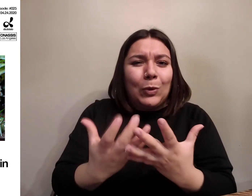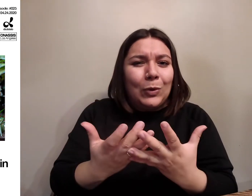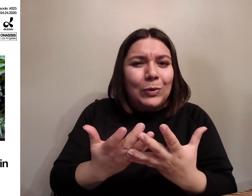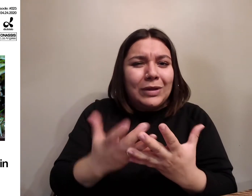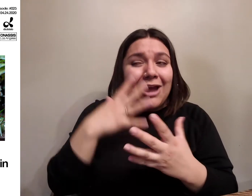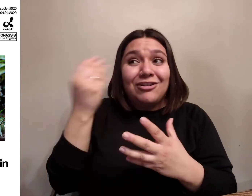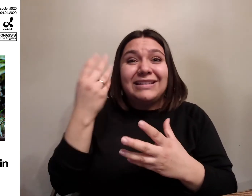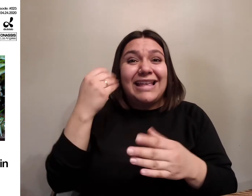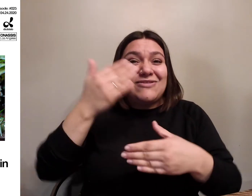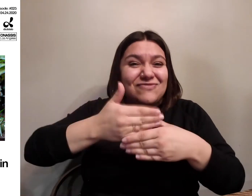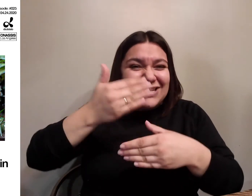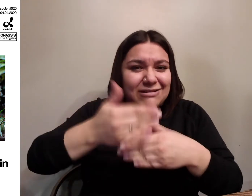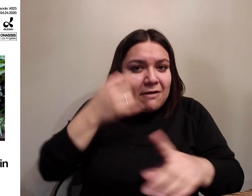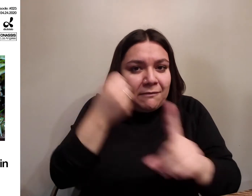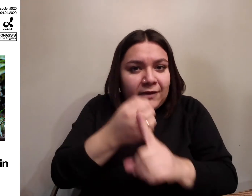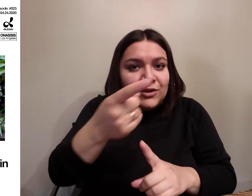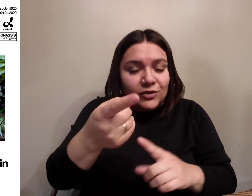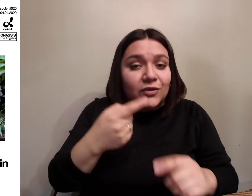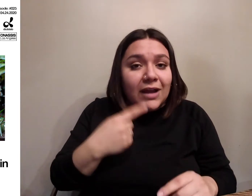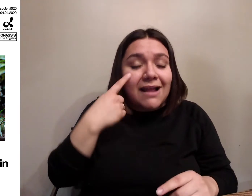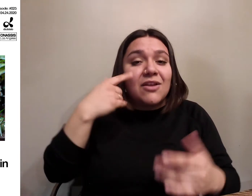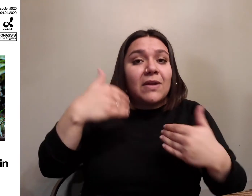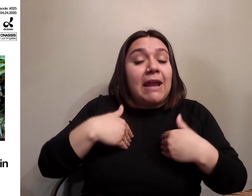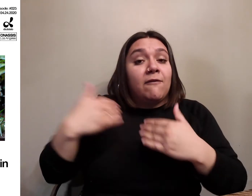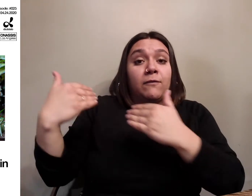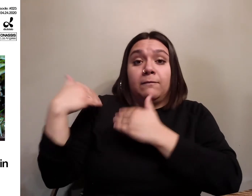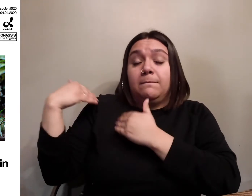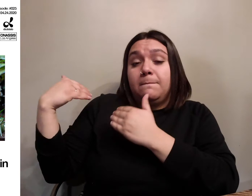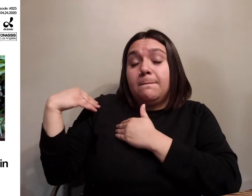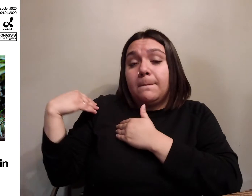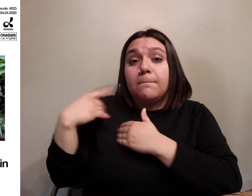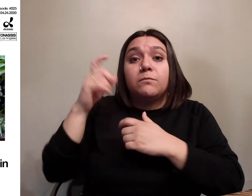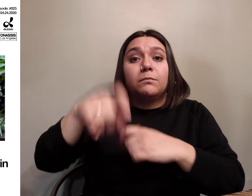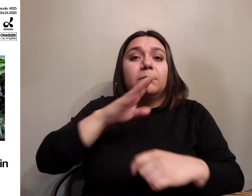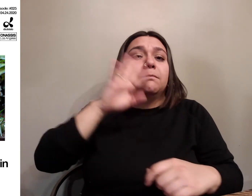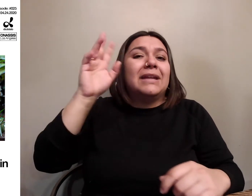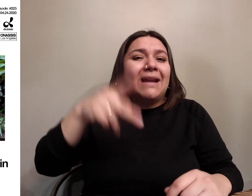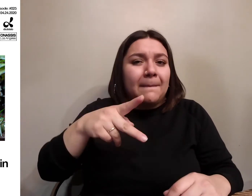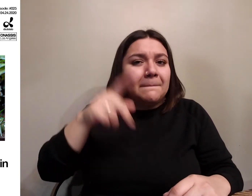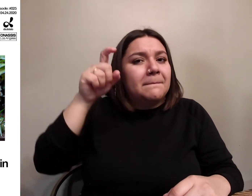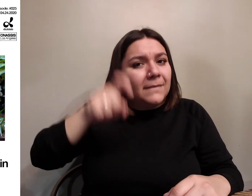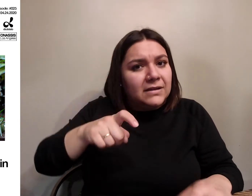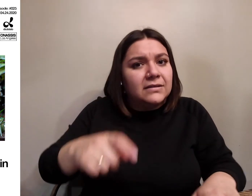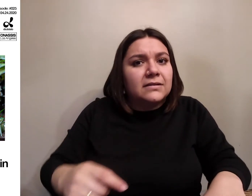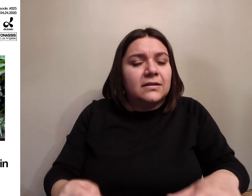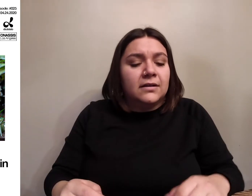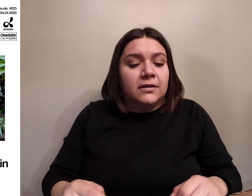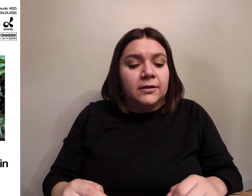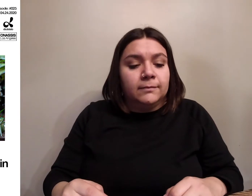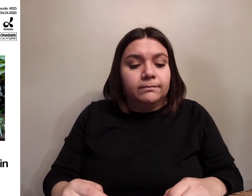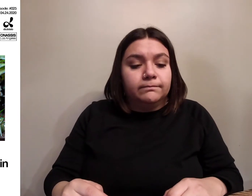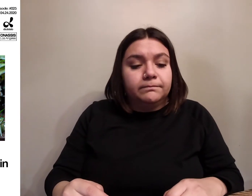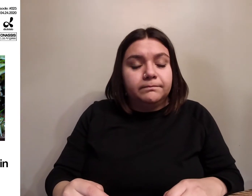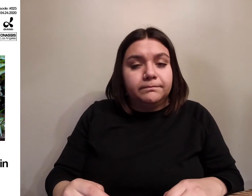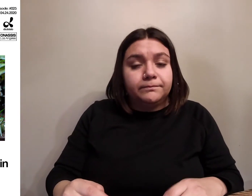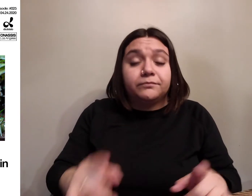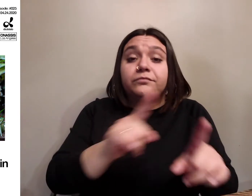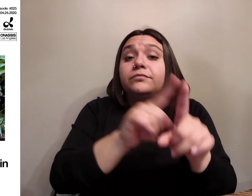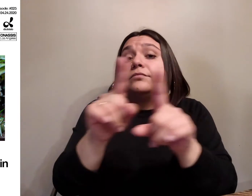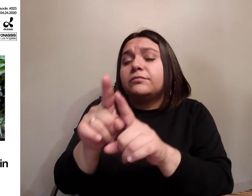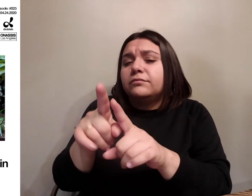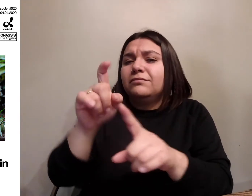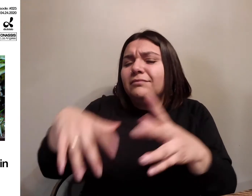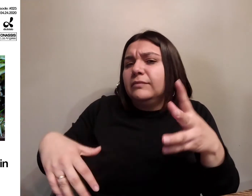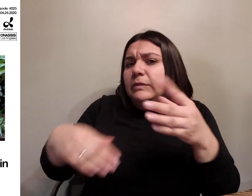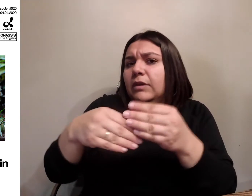what is happening outside the window does affect us. And I think we have a responsibility to speak up